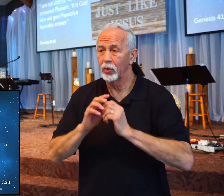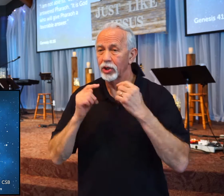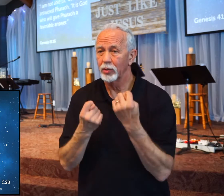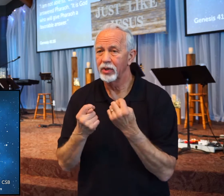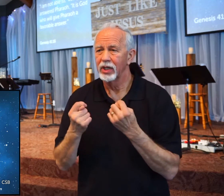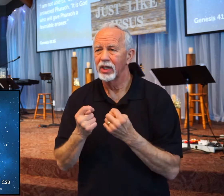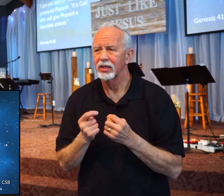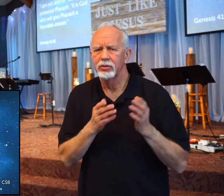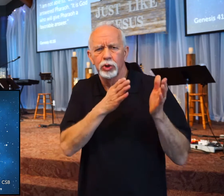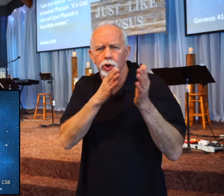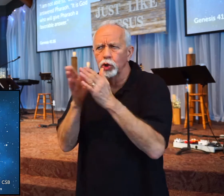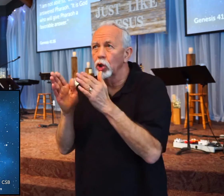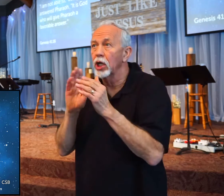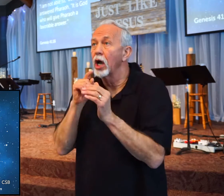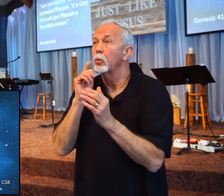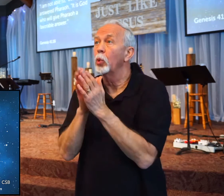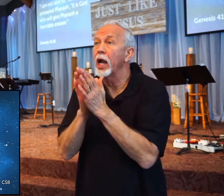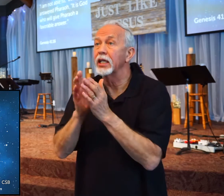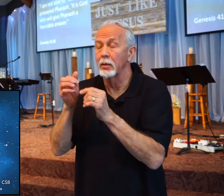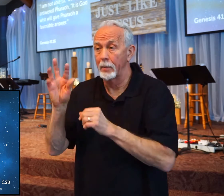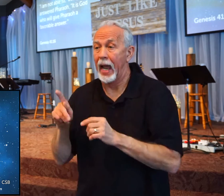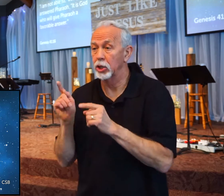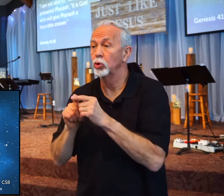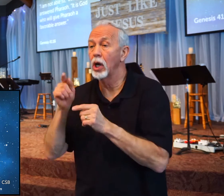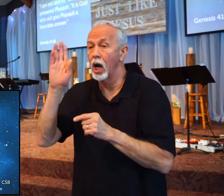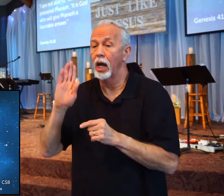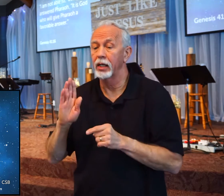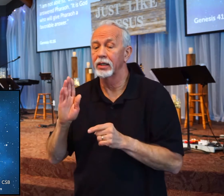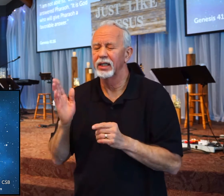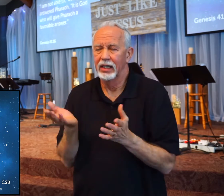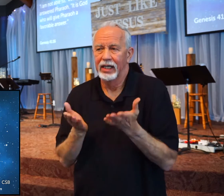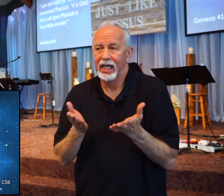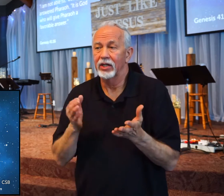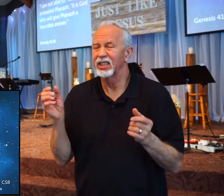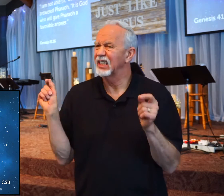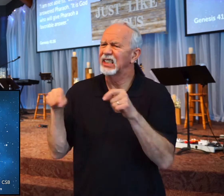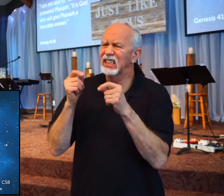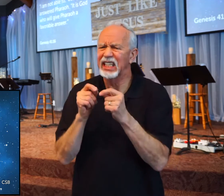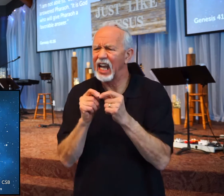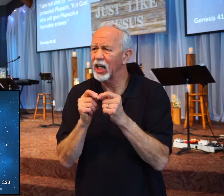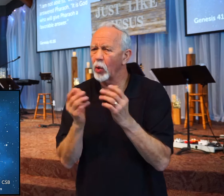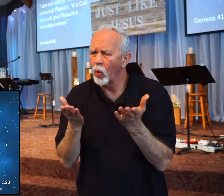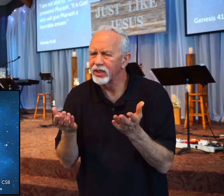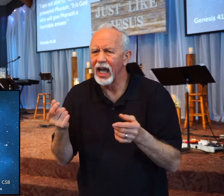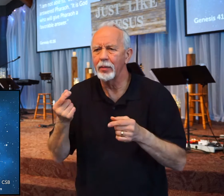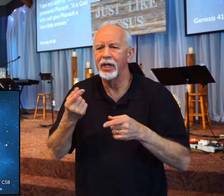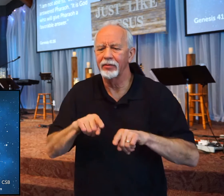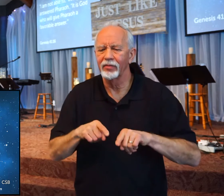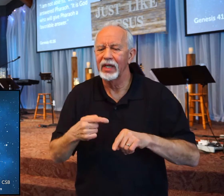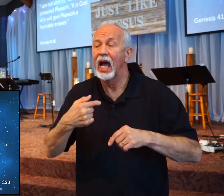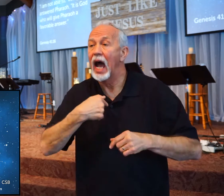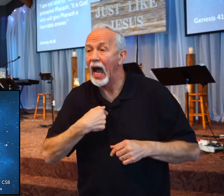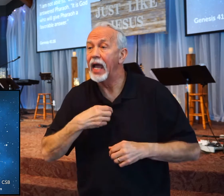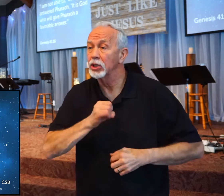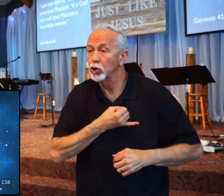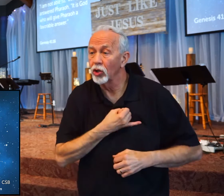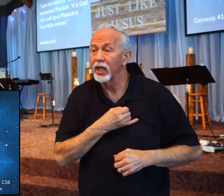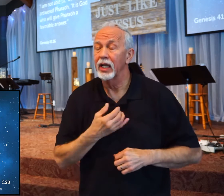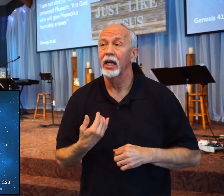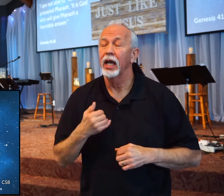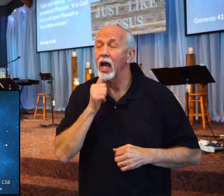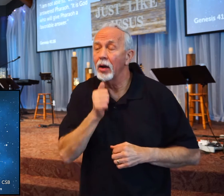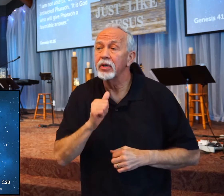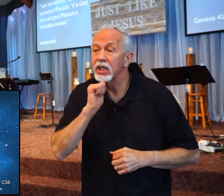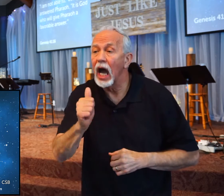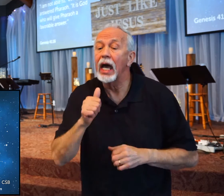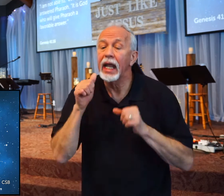our praise back to God. And right here, this is exactly what's happening. He's saying, I, Joseph, am not able